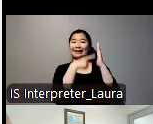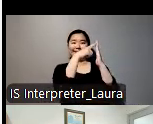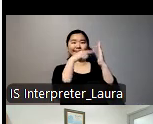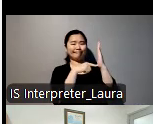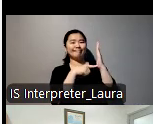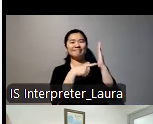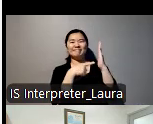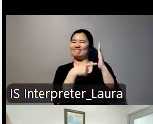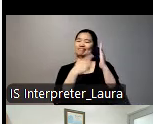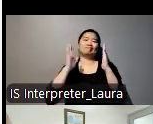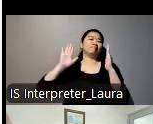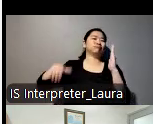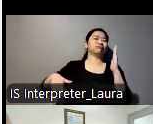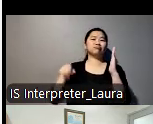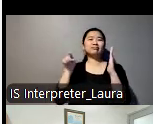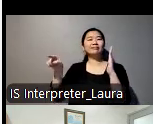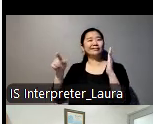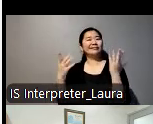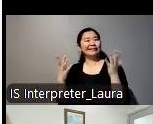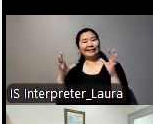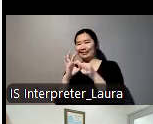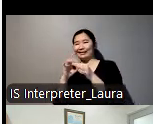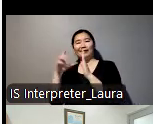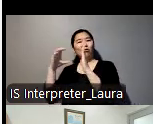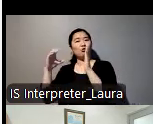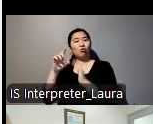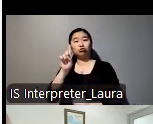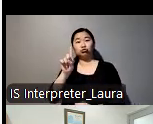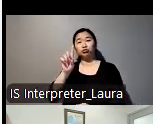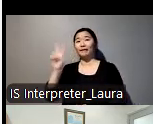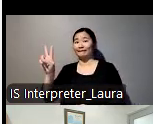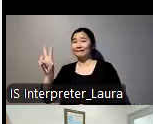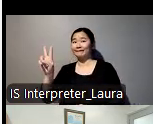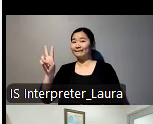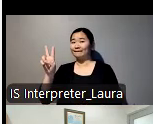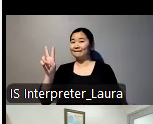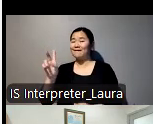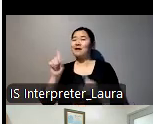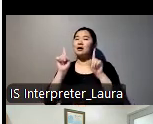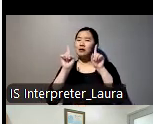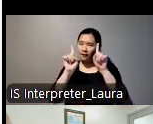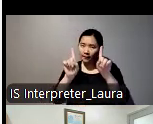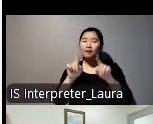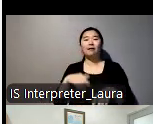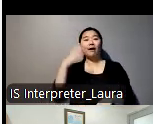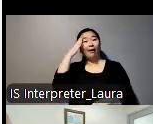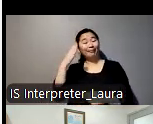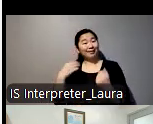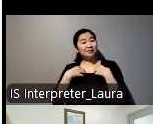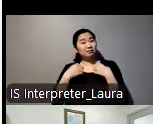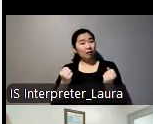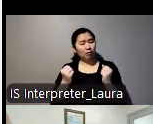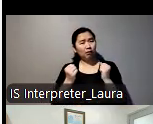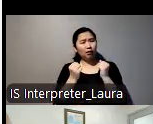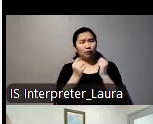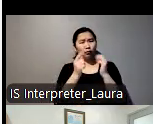to establish mental hospitals are keeping people with psychosocial disabilities